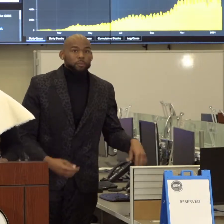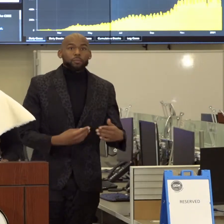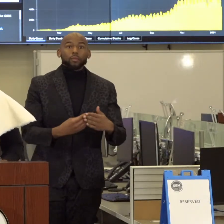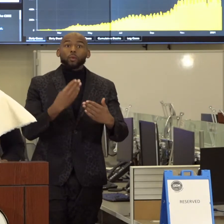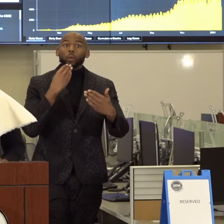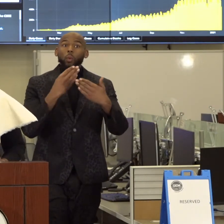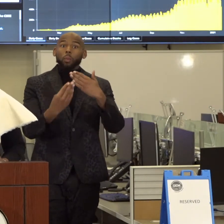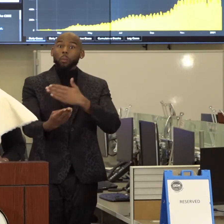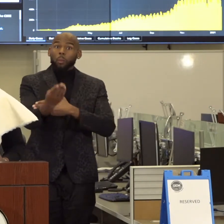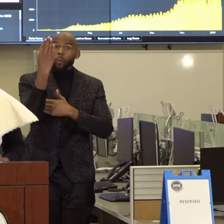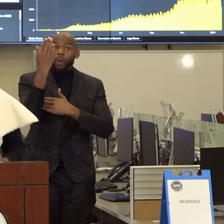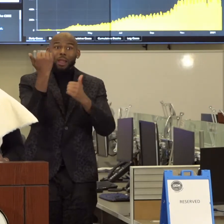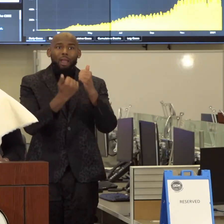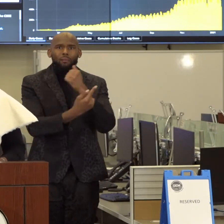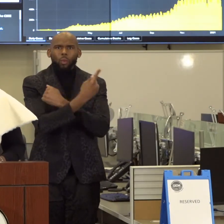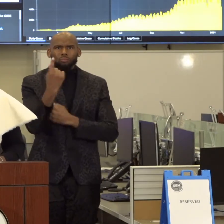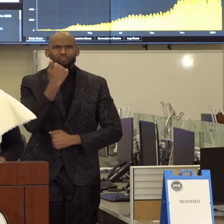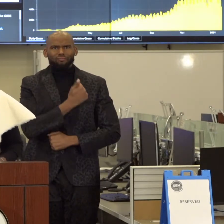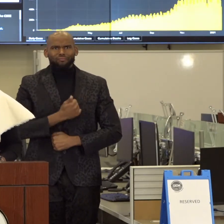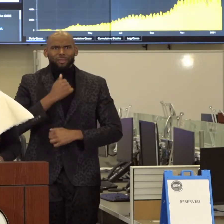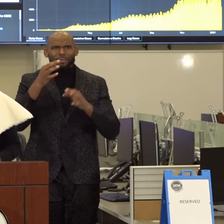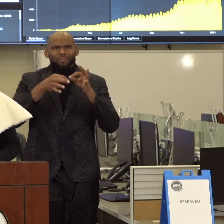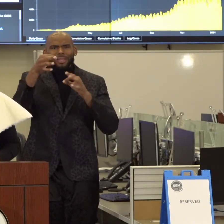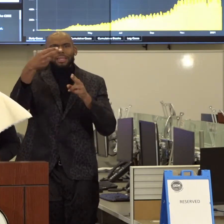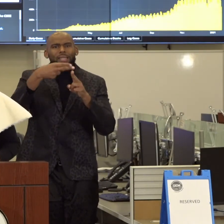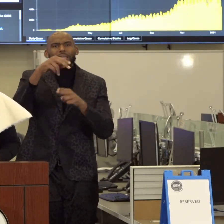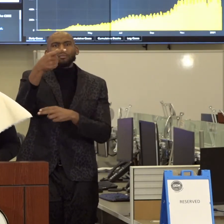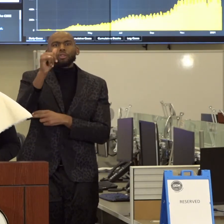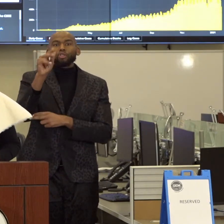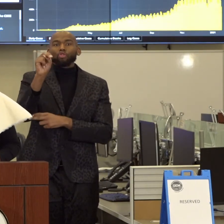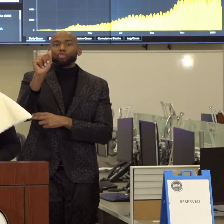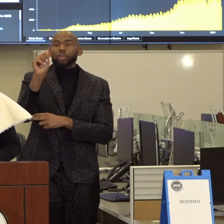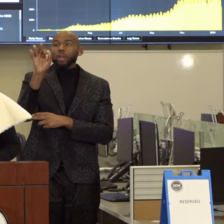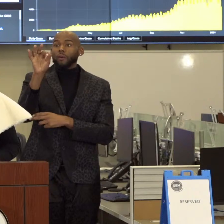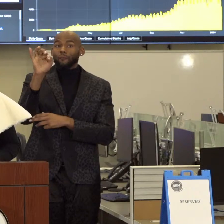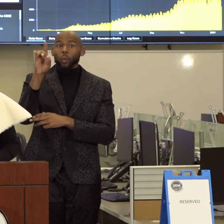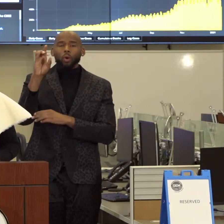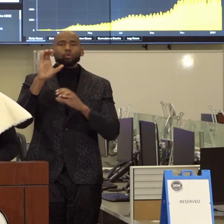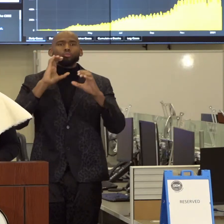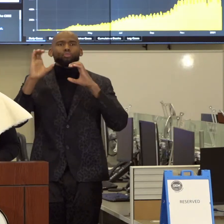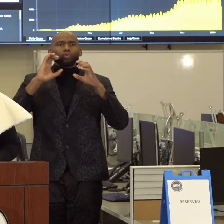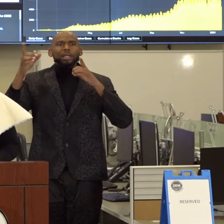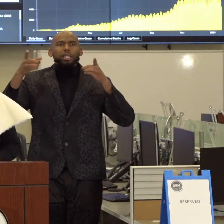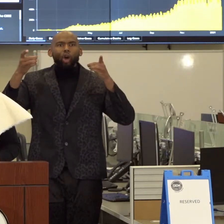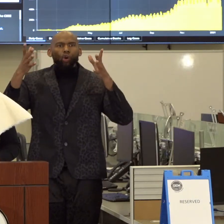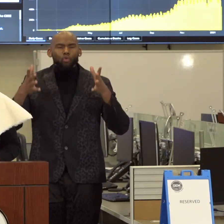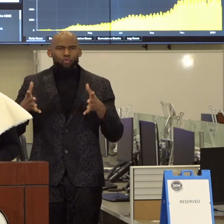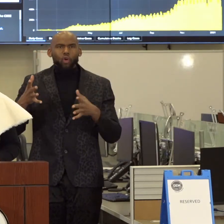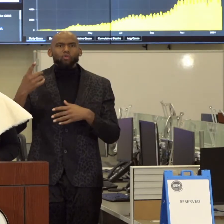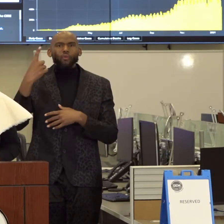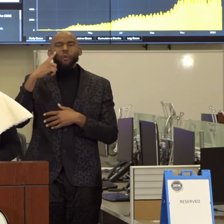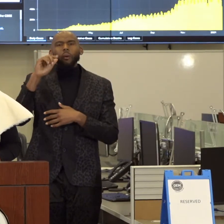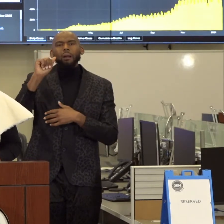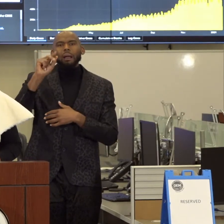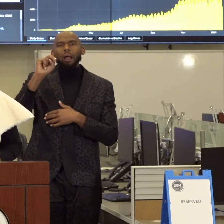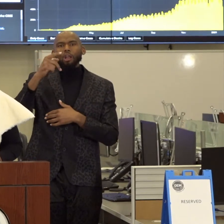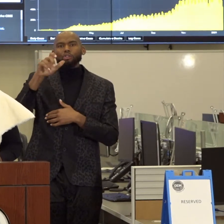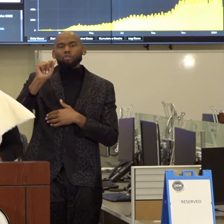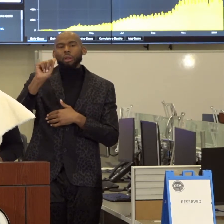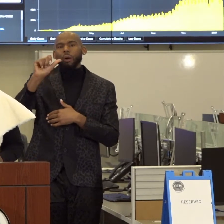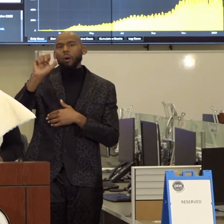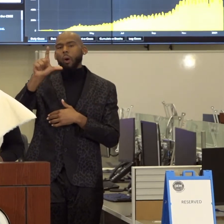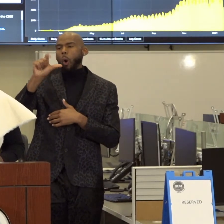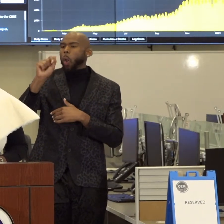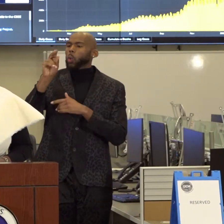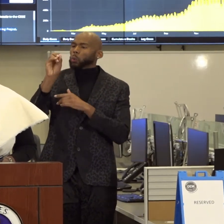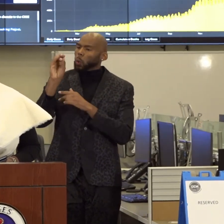Good morning, everyone. Sorry for the delay. My name is Gina Ford. I'm the Communications Director for Prince George's County Executive Angela Alsobrooks. We'd like to thank